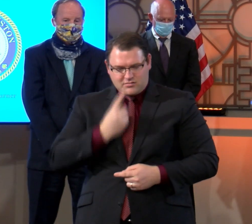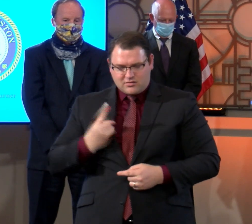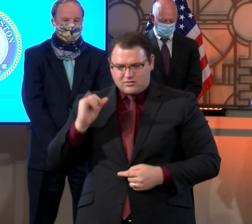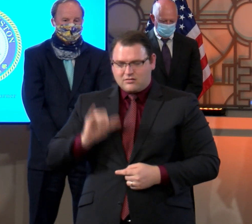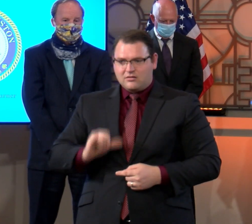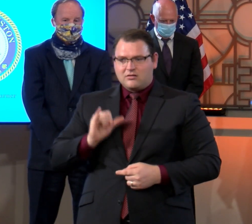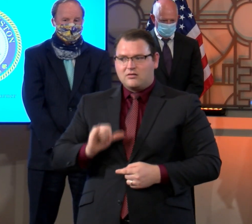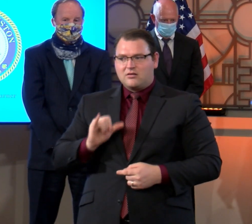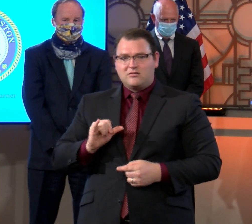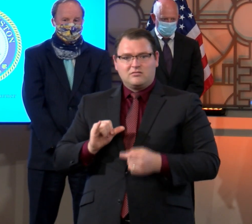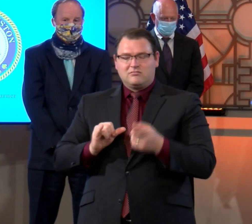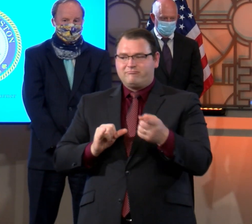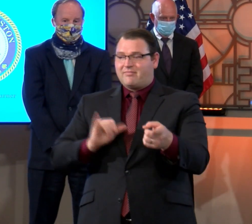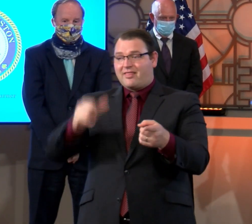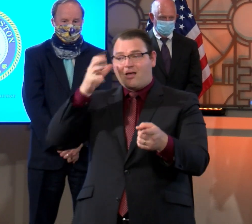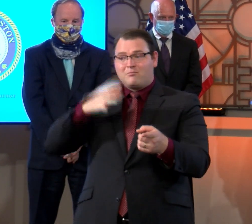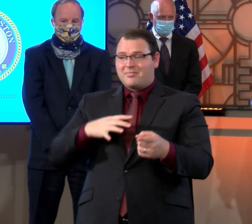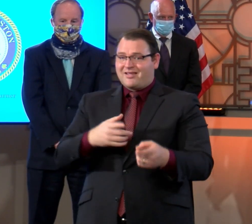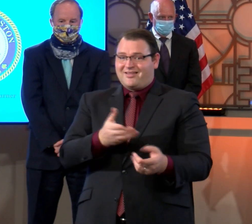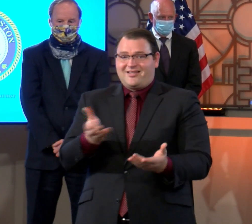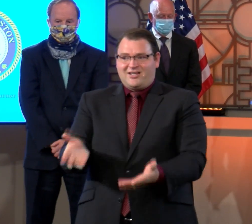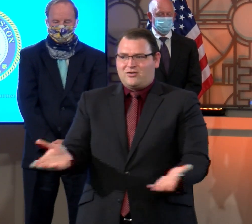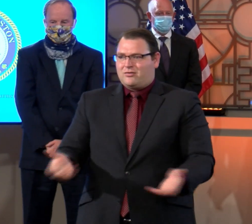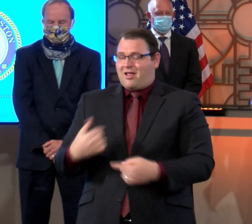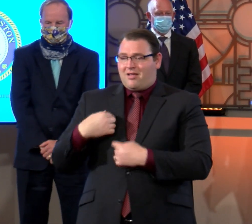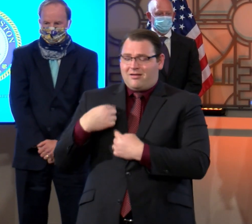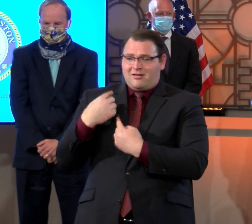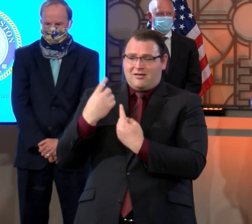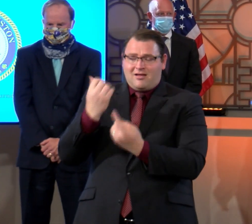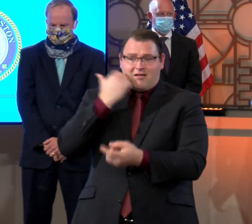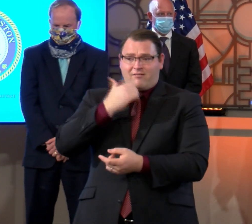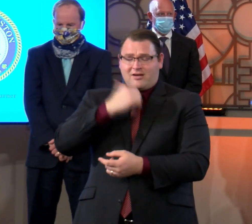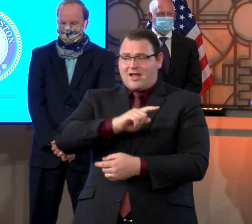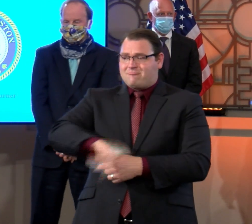was up here each and every day with us during the news conferences.